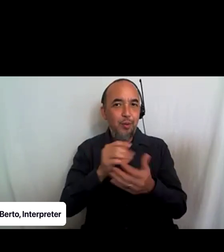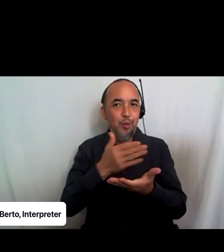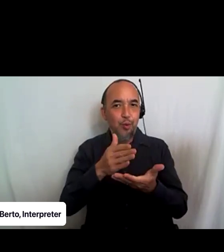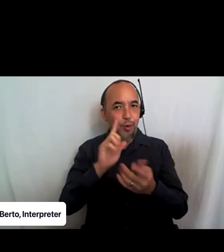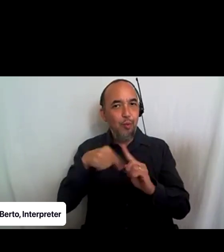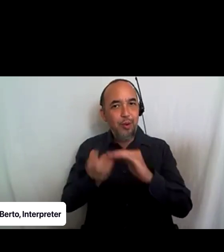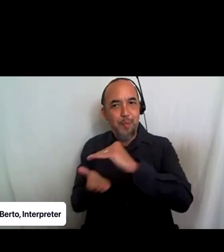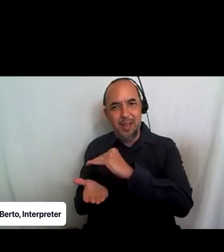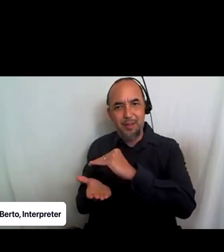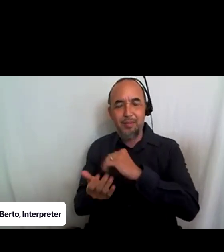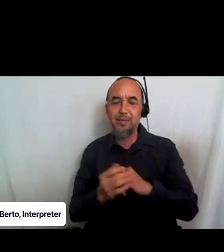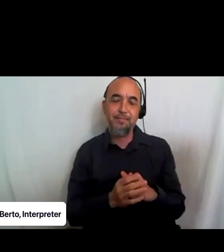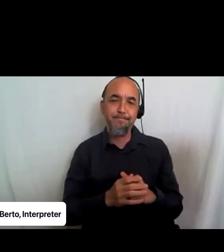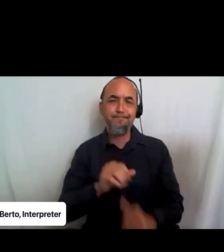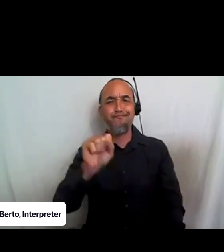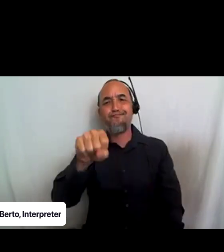Yeah,